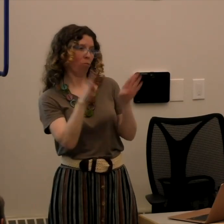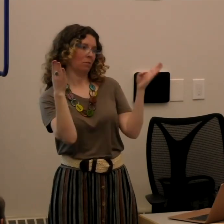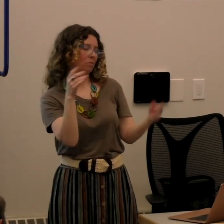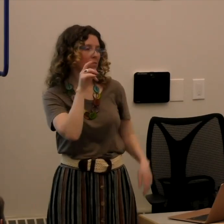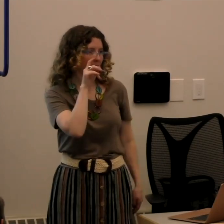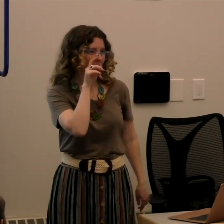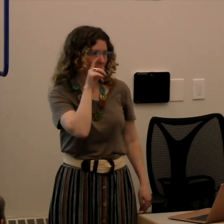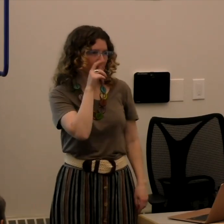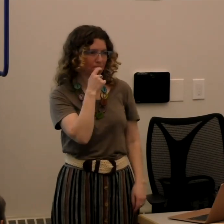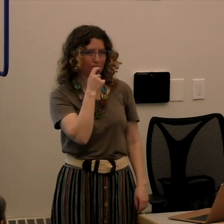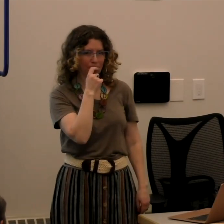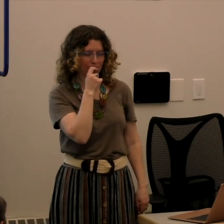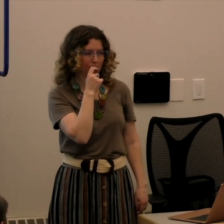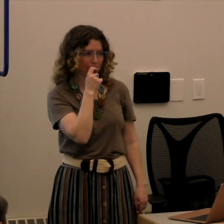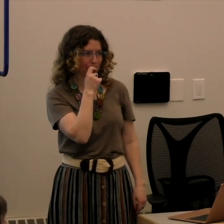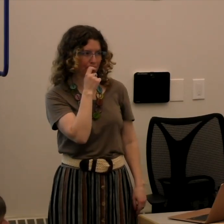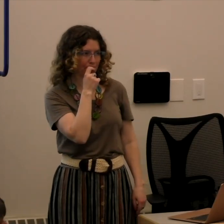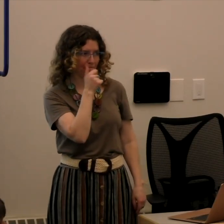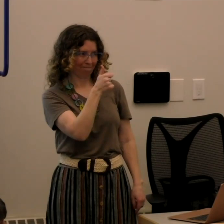it. That will open up the door for you.